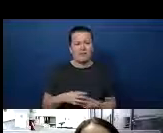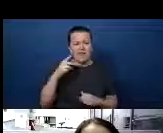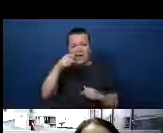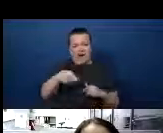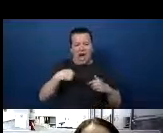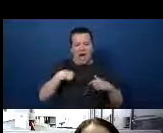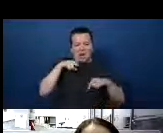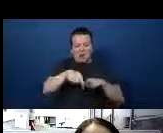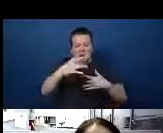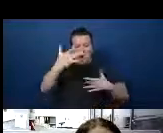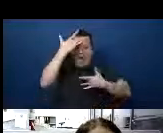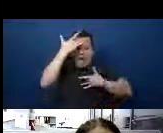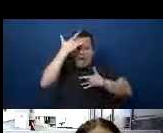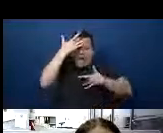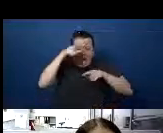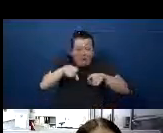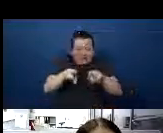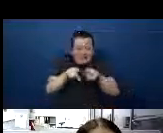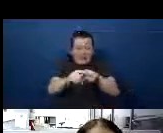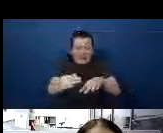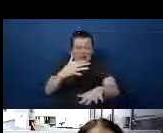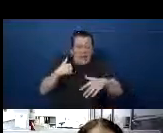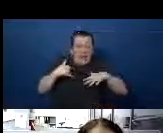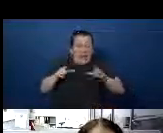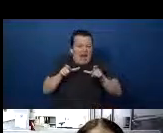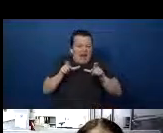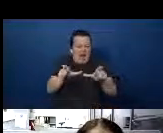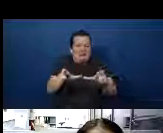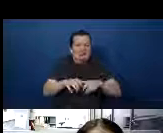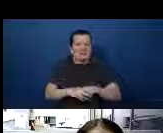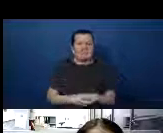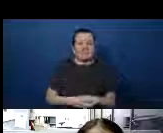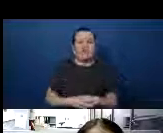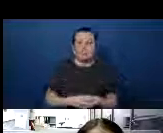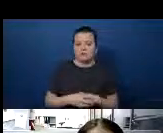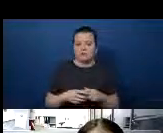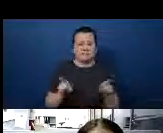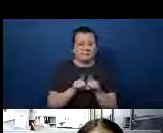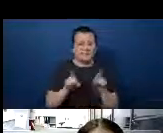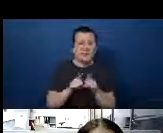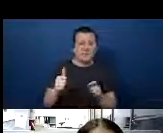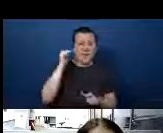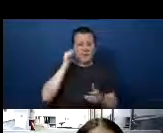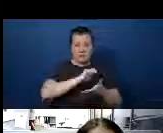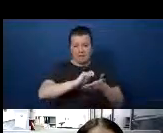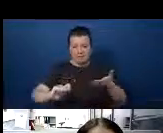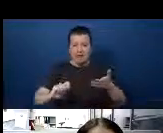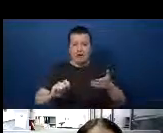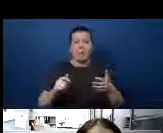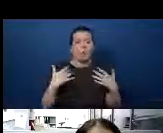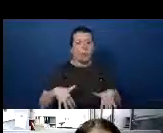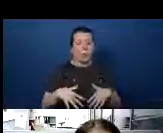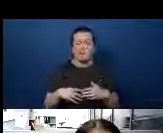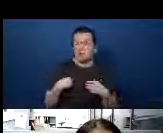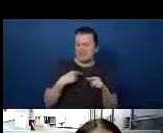pour insecticide into my backpack. All this lived experience of bullying told us painful story about